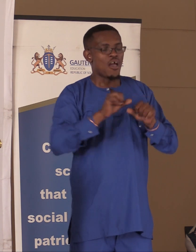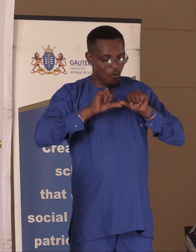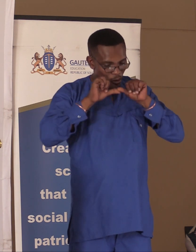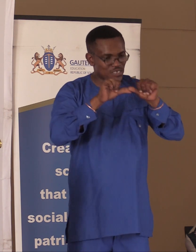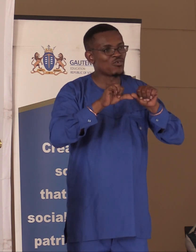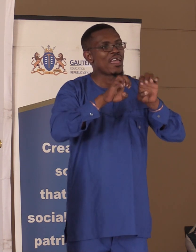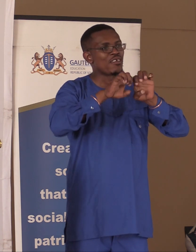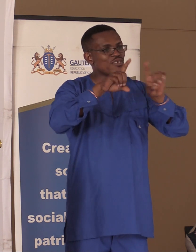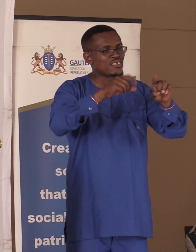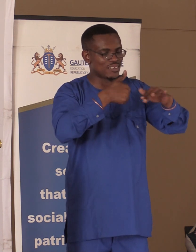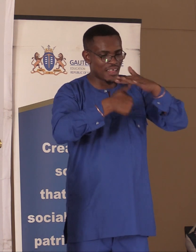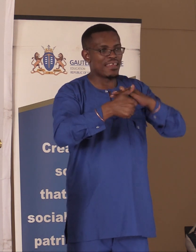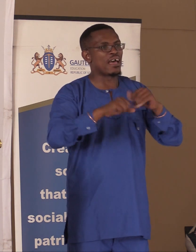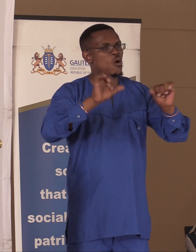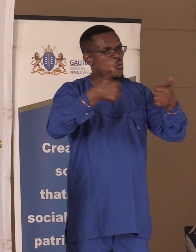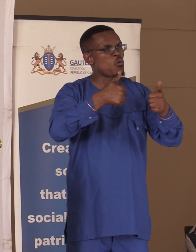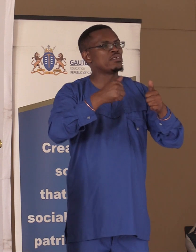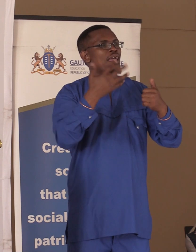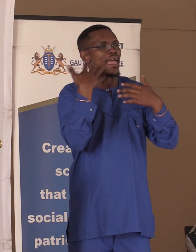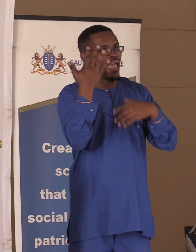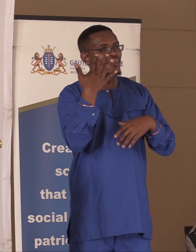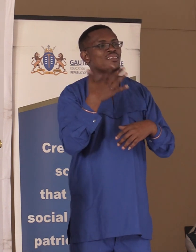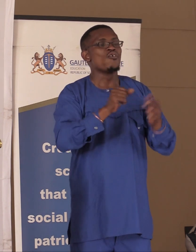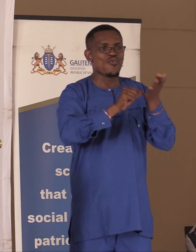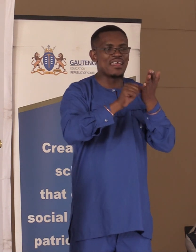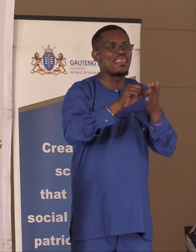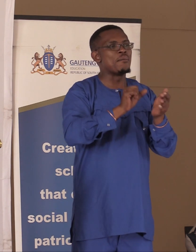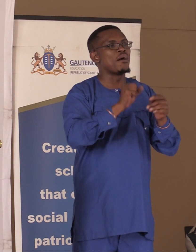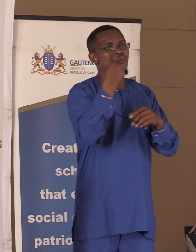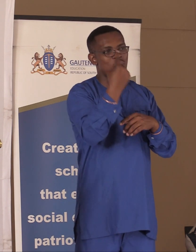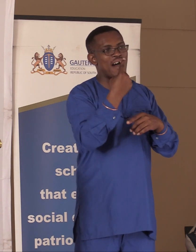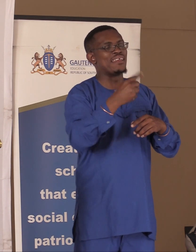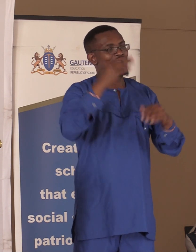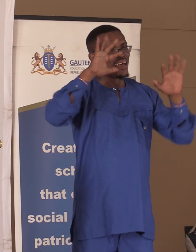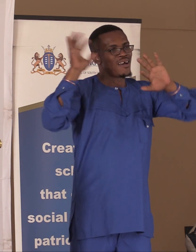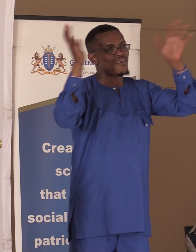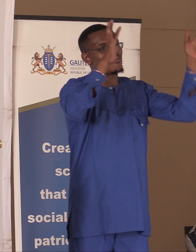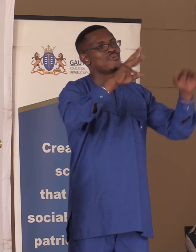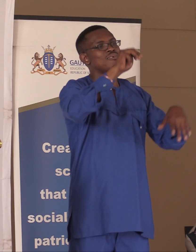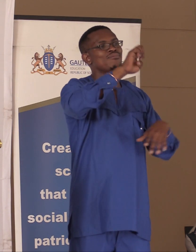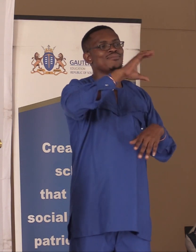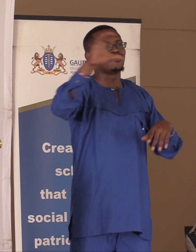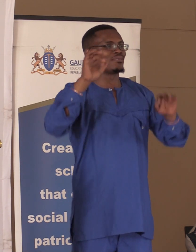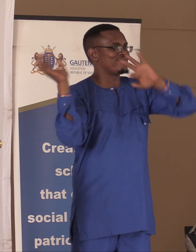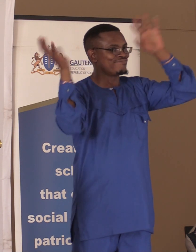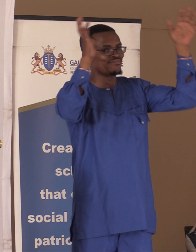Education is in good hands. You are number one on our list. Allah, MEC is coming back.